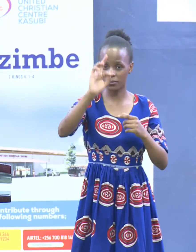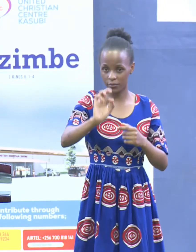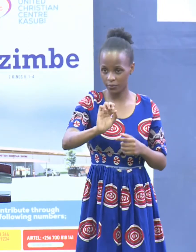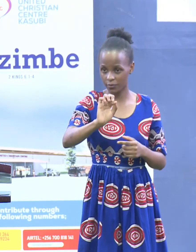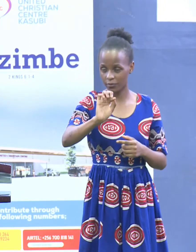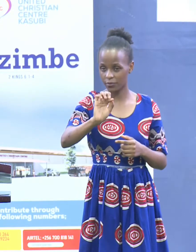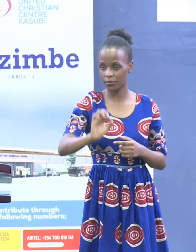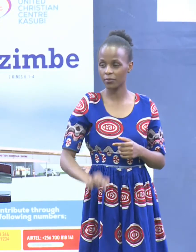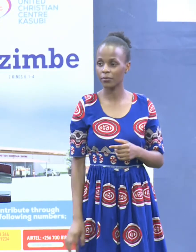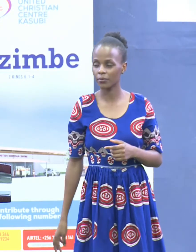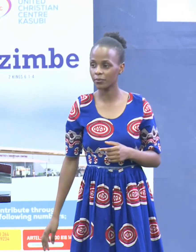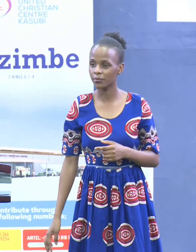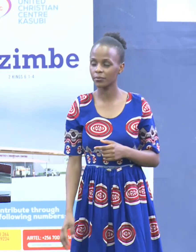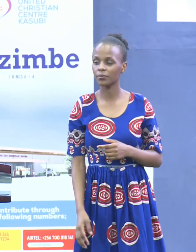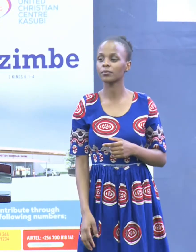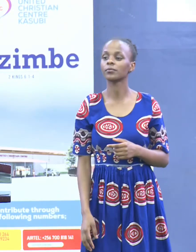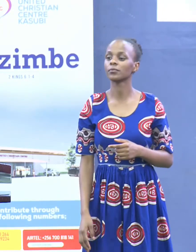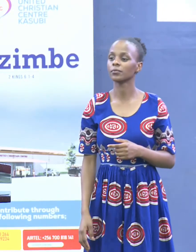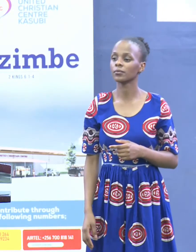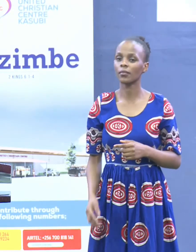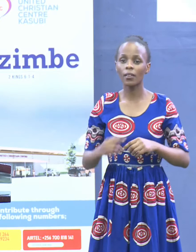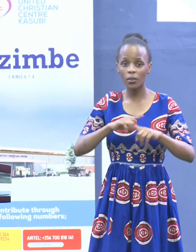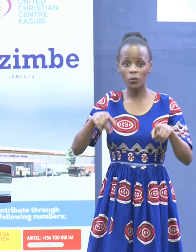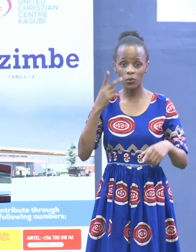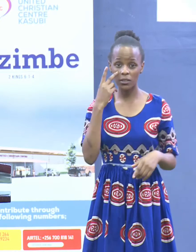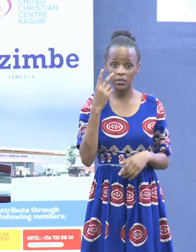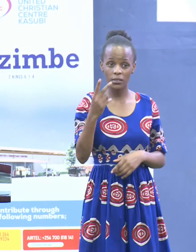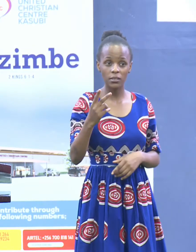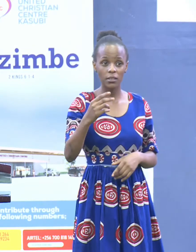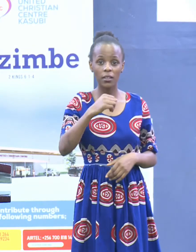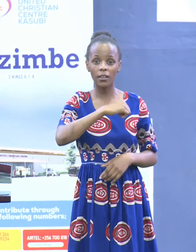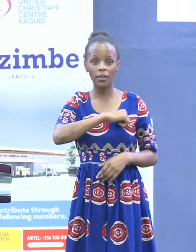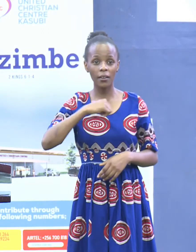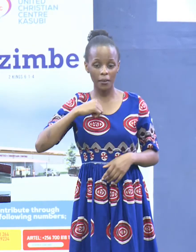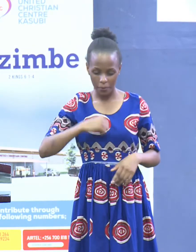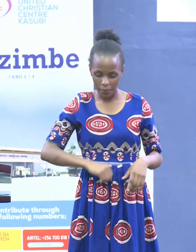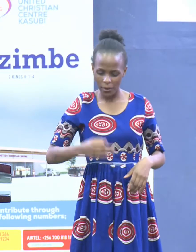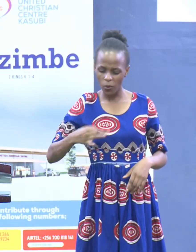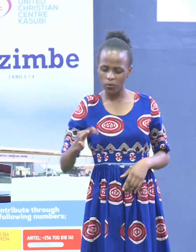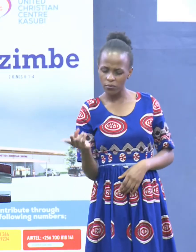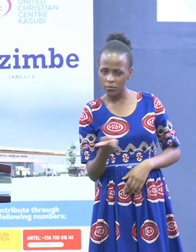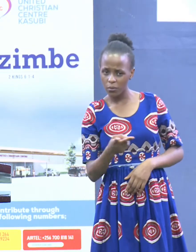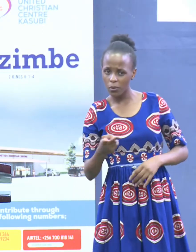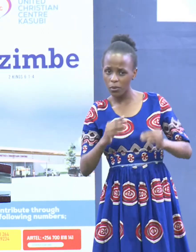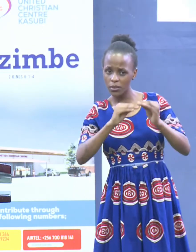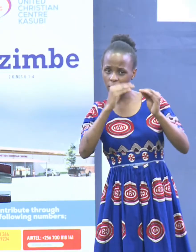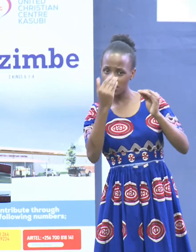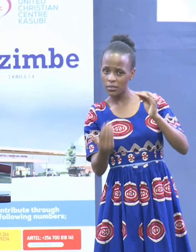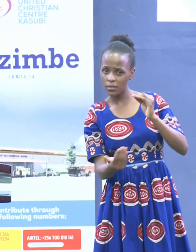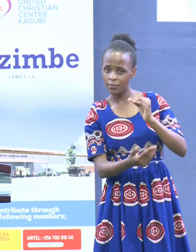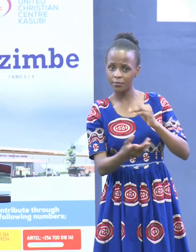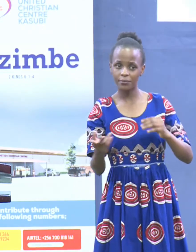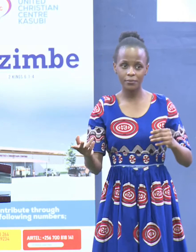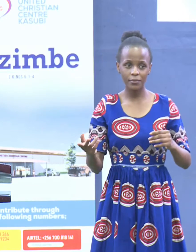first scriptures from verse 1 to verse 18. Tulabanga mama w'abaana bano. We see that the mother of